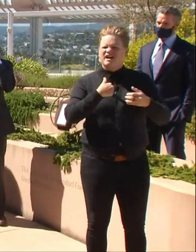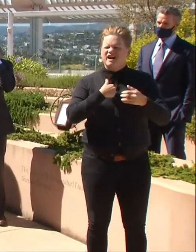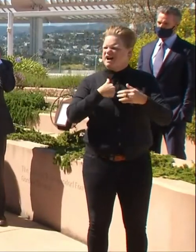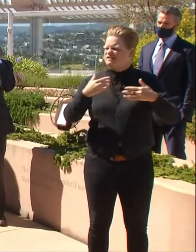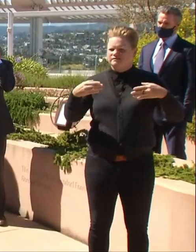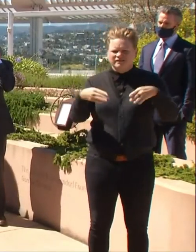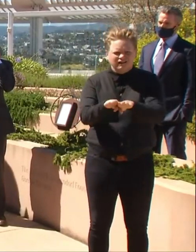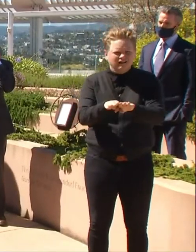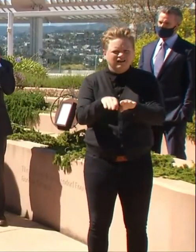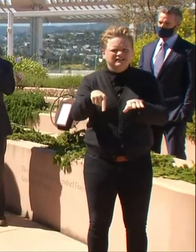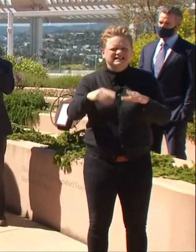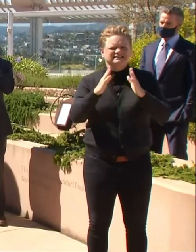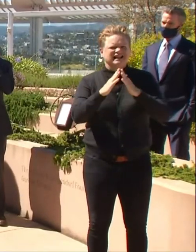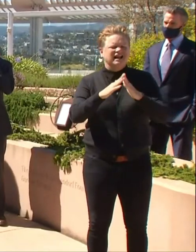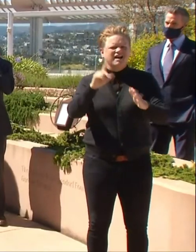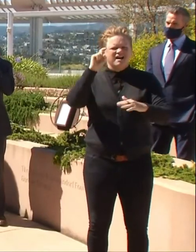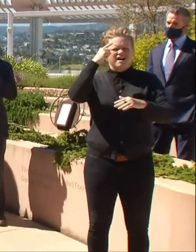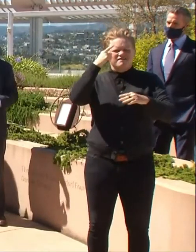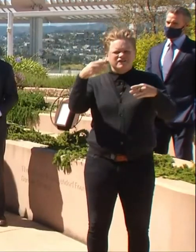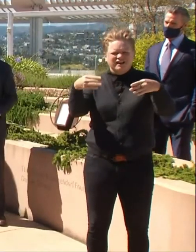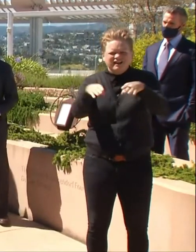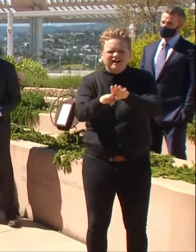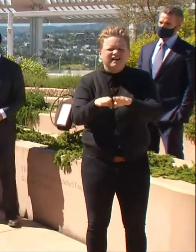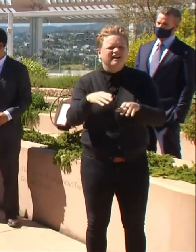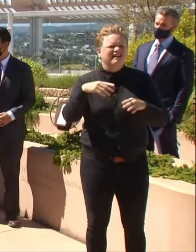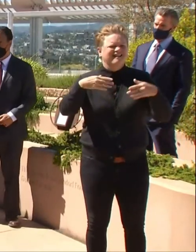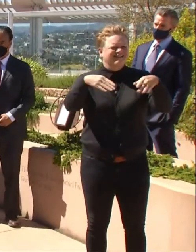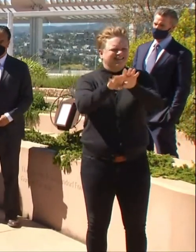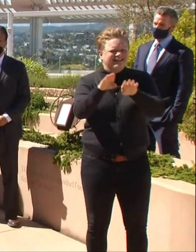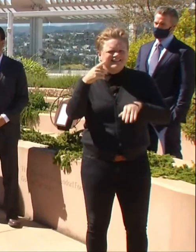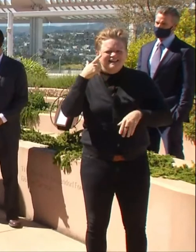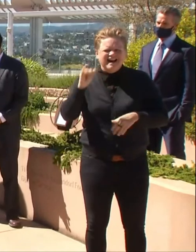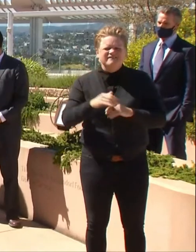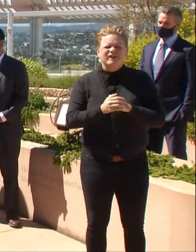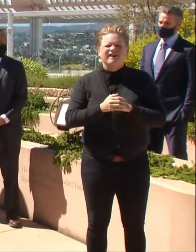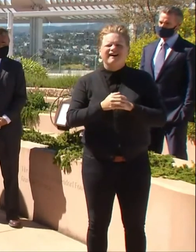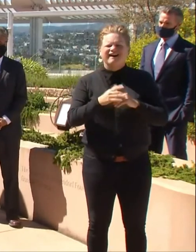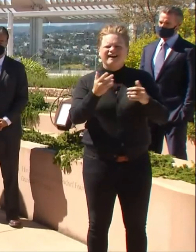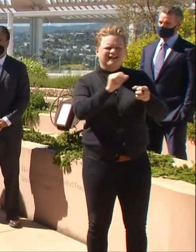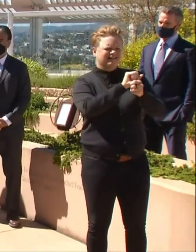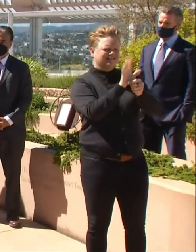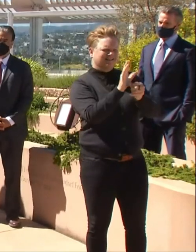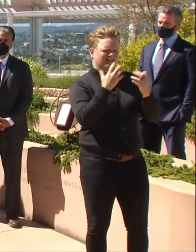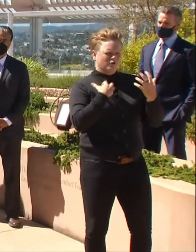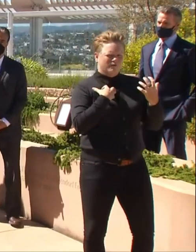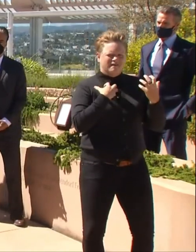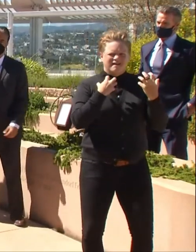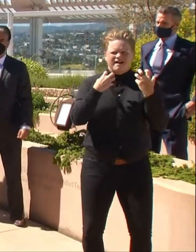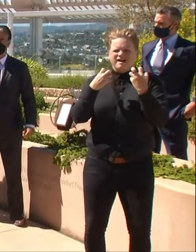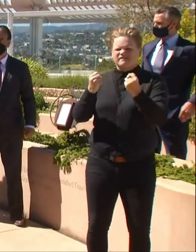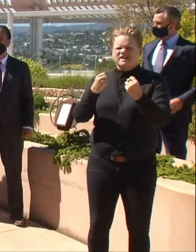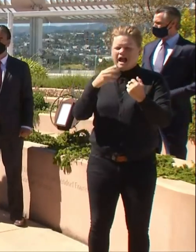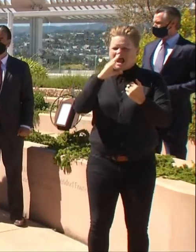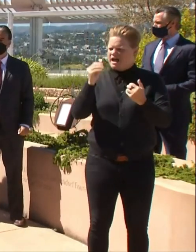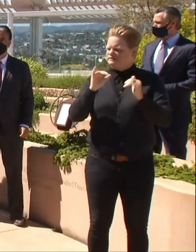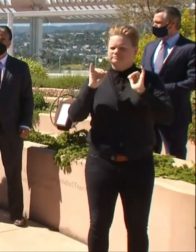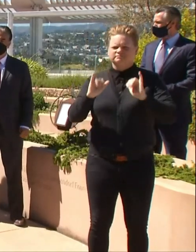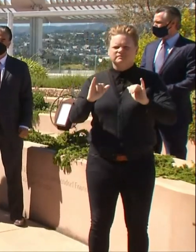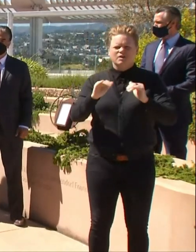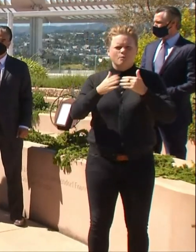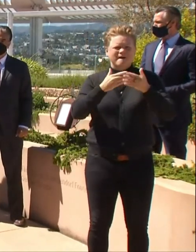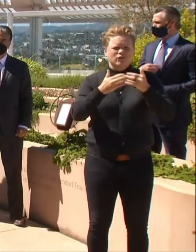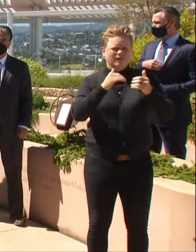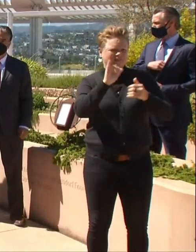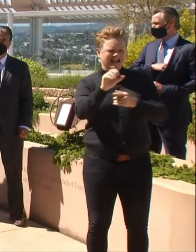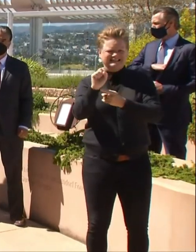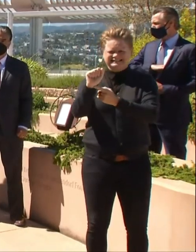People in this country lost their lives to this virus. We acted swiftly. We saved lives. And now, as